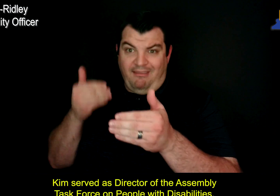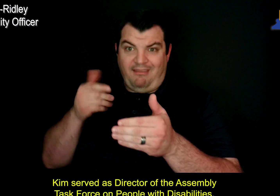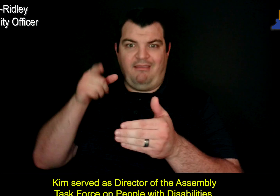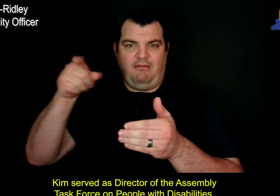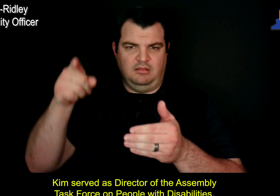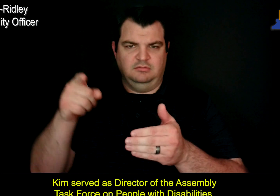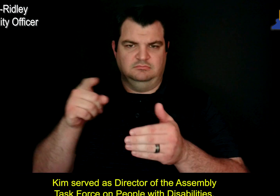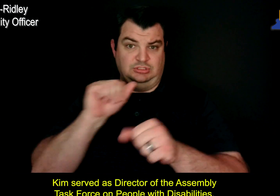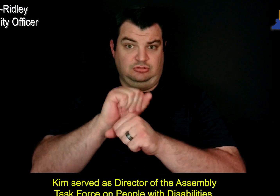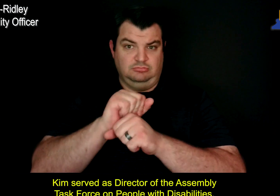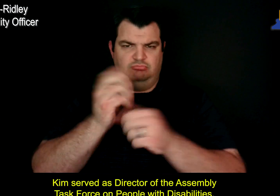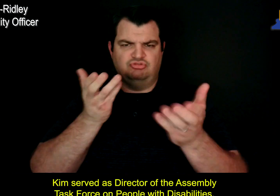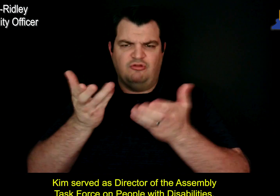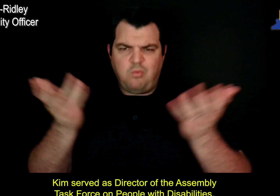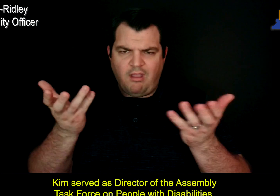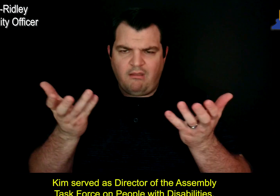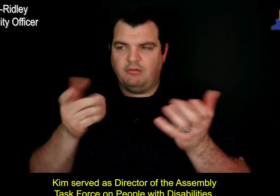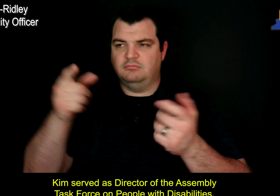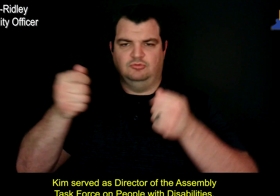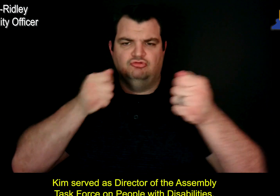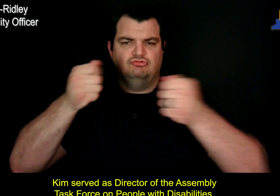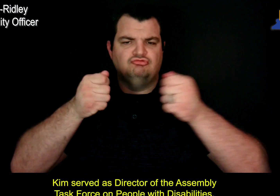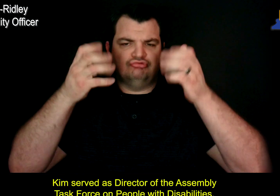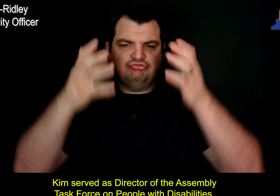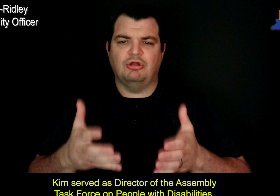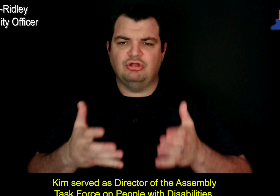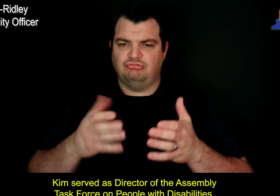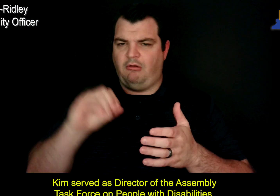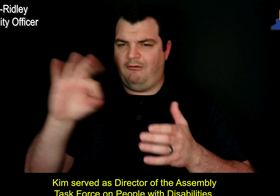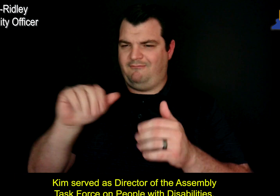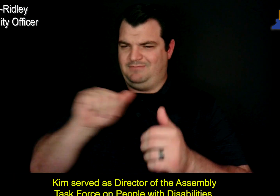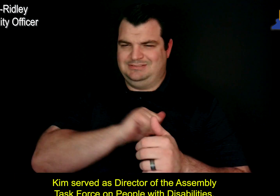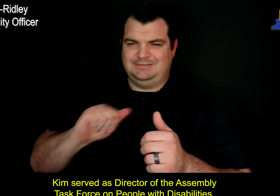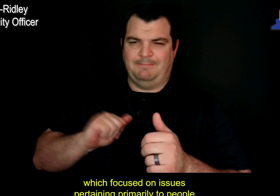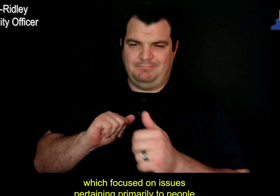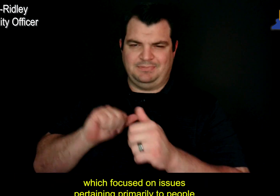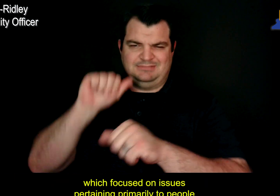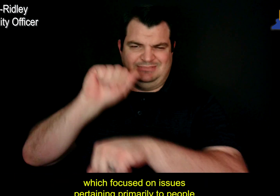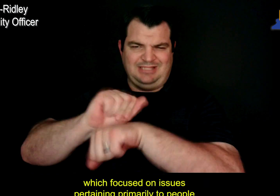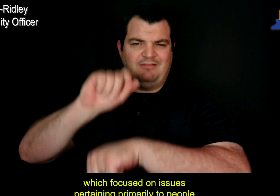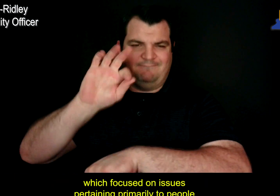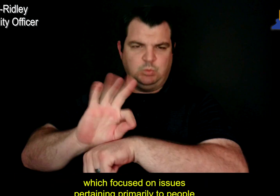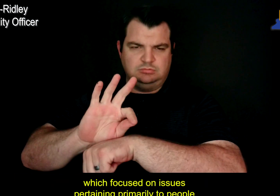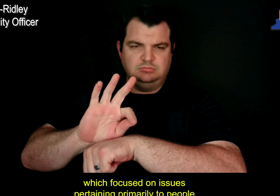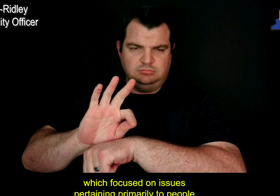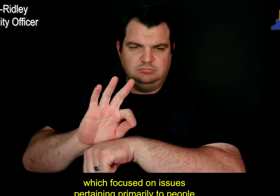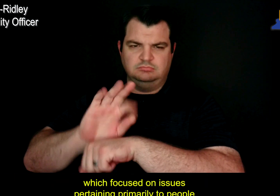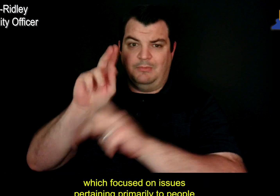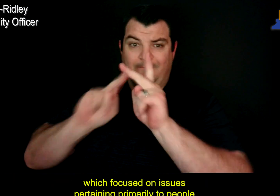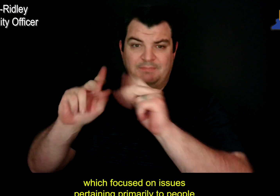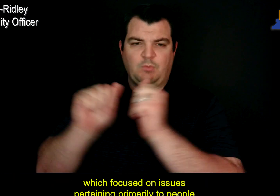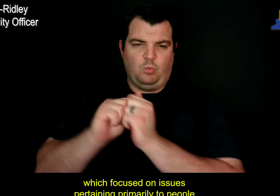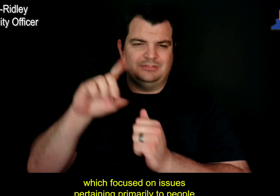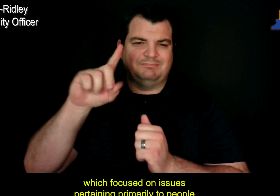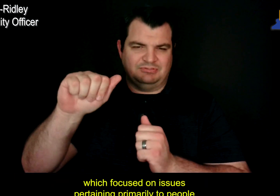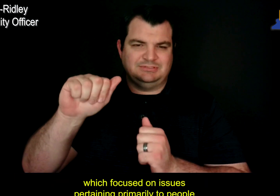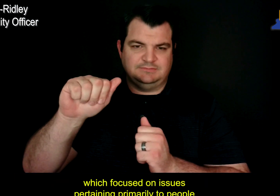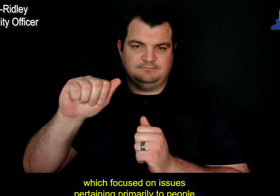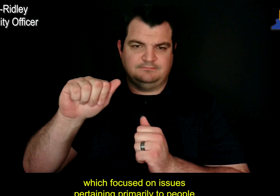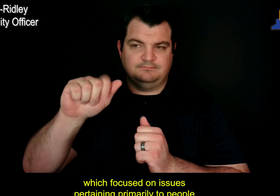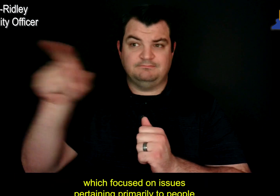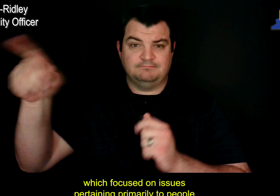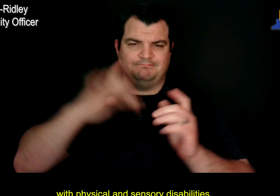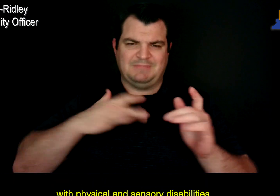Previously, Kim served as director of the Assembly Task Force on People with Disabilities, which focuses on issues pertaining